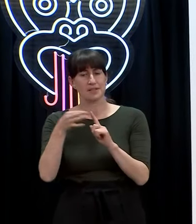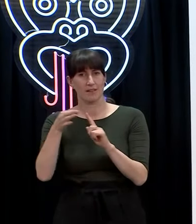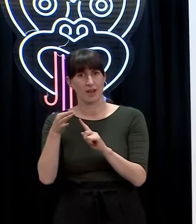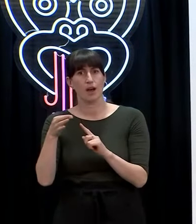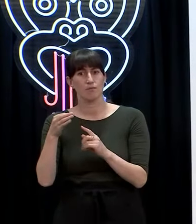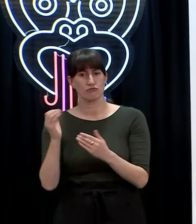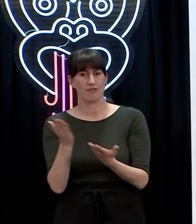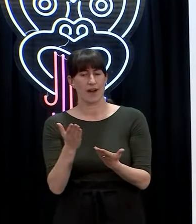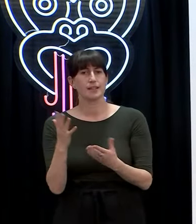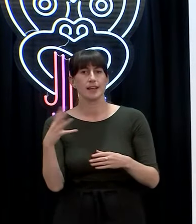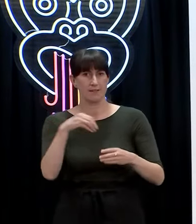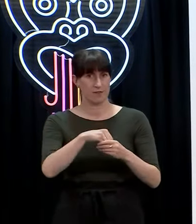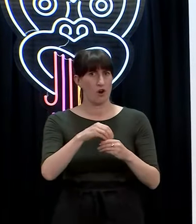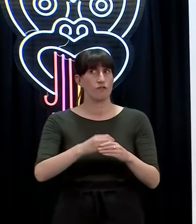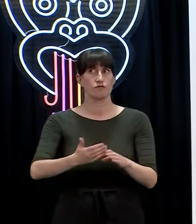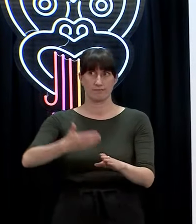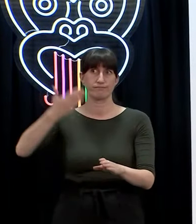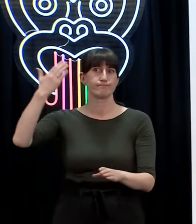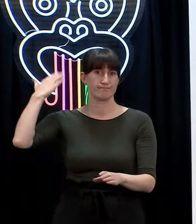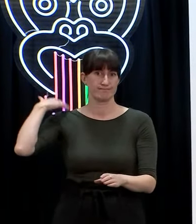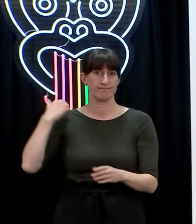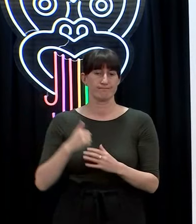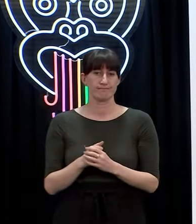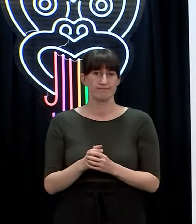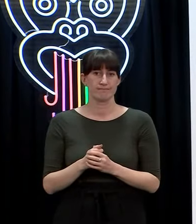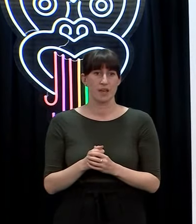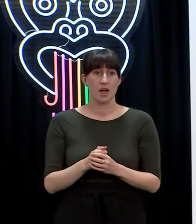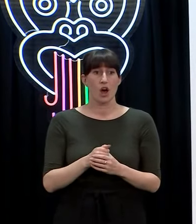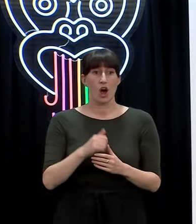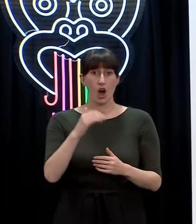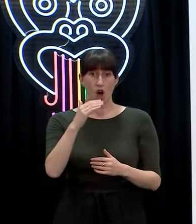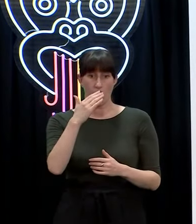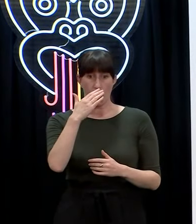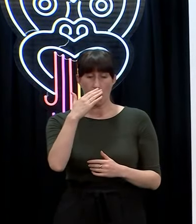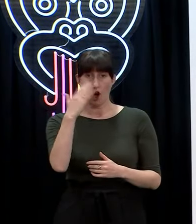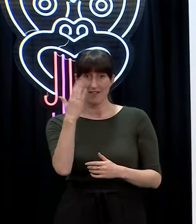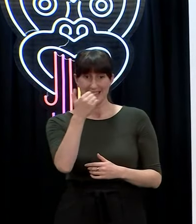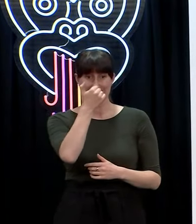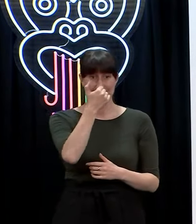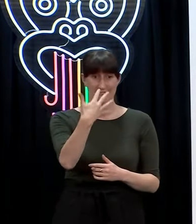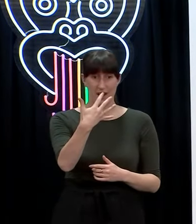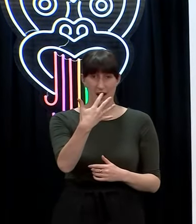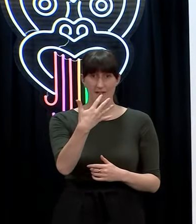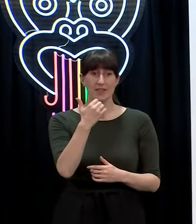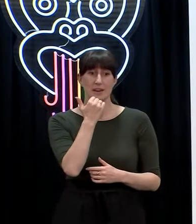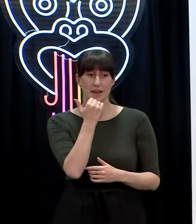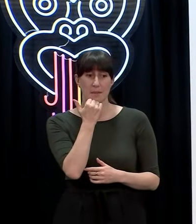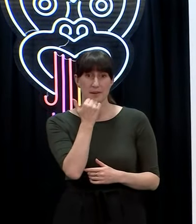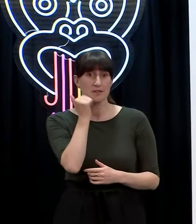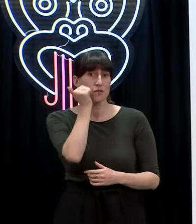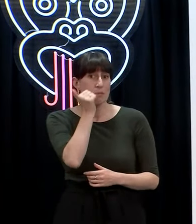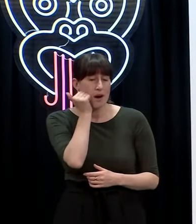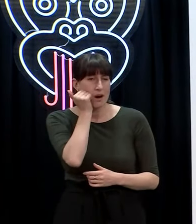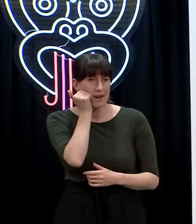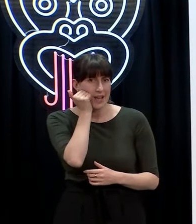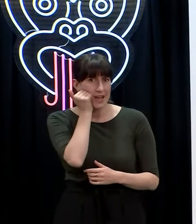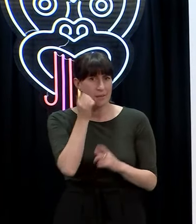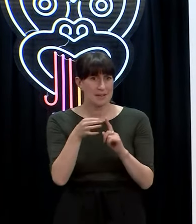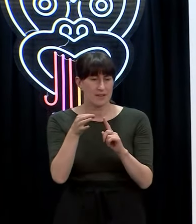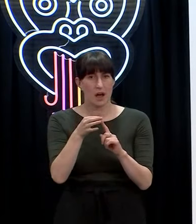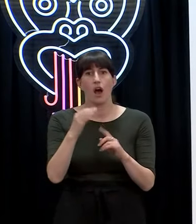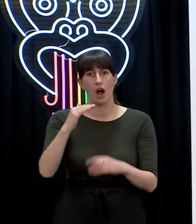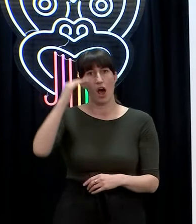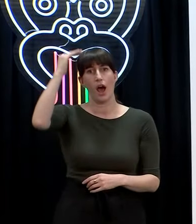3 months that actually the rates for our over 65s were highest amongst Māori and Pacific, and that was explicitly because